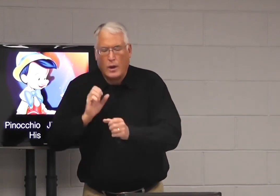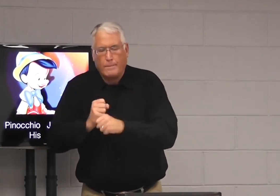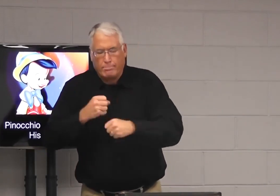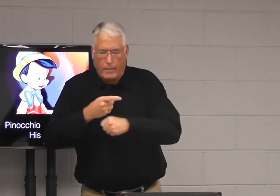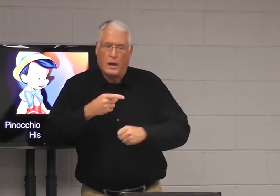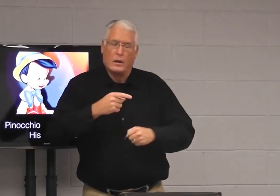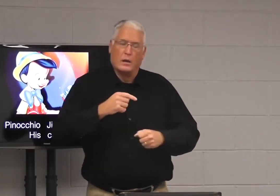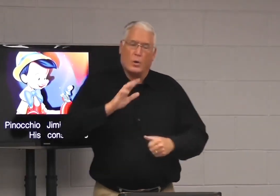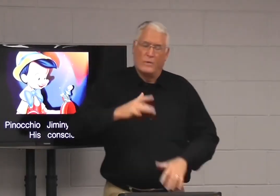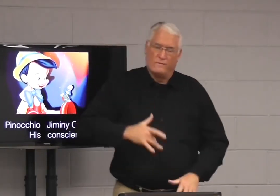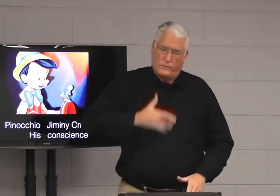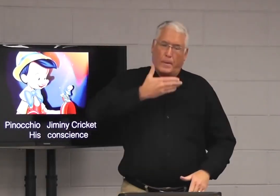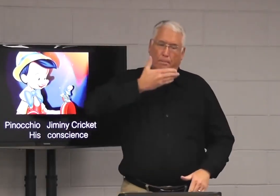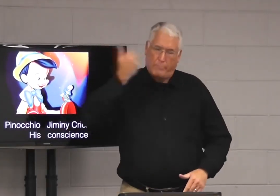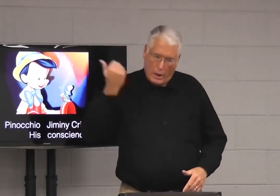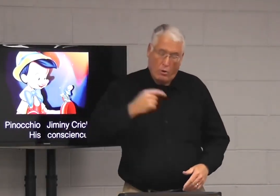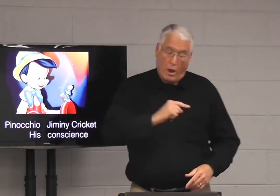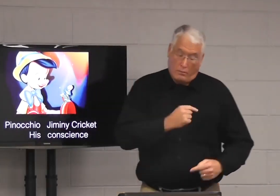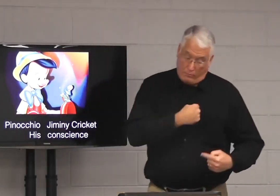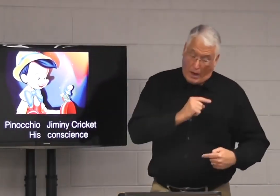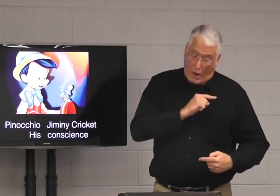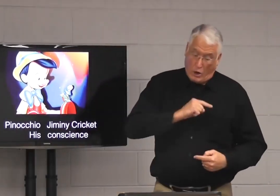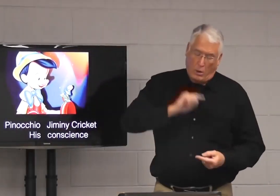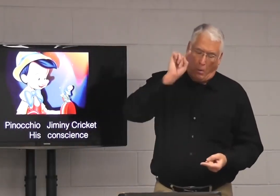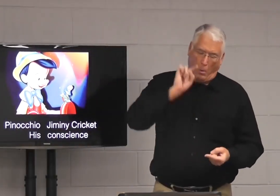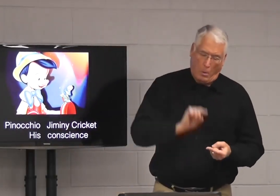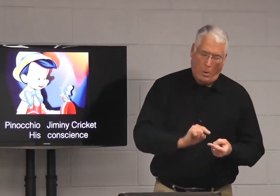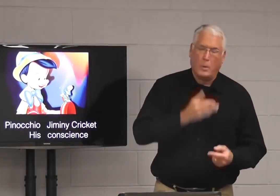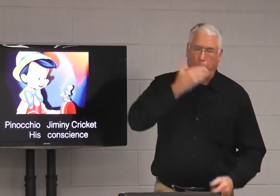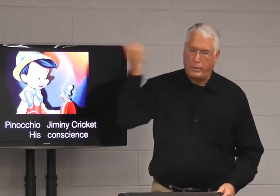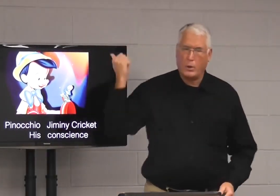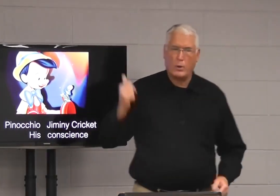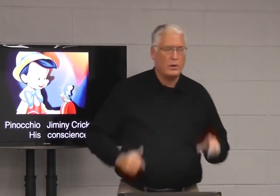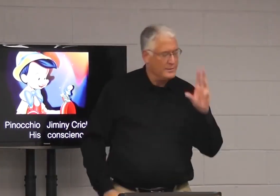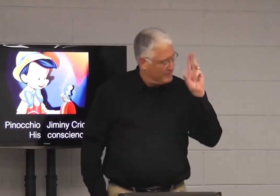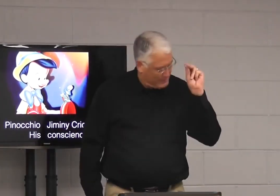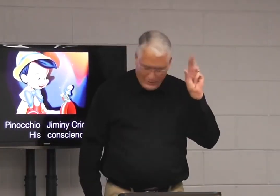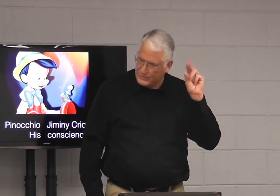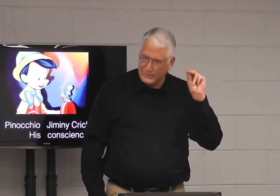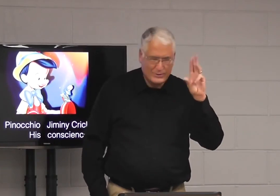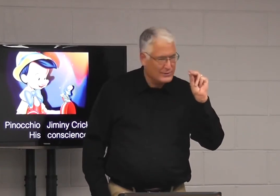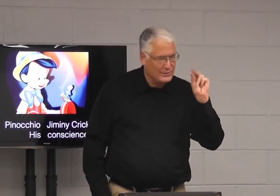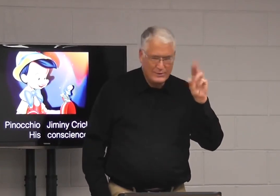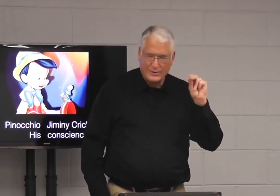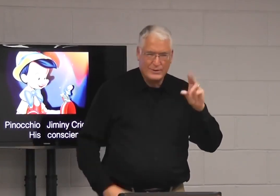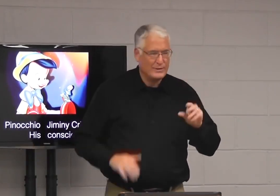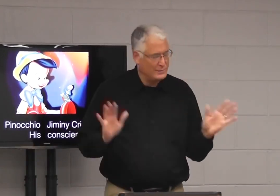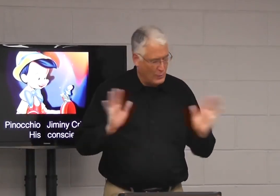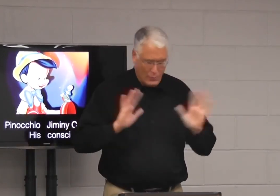You know, maybe you try to do something good to make it feel better and that the guilt will decrease. No, it does